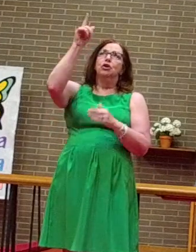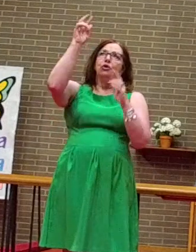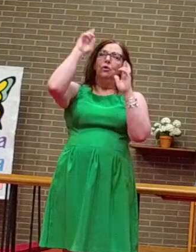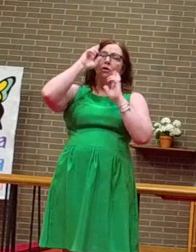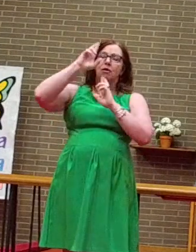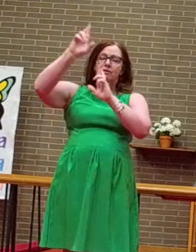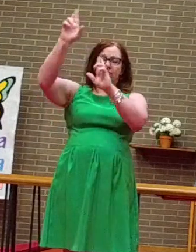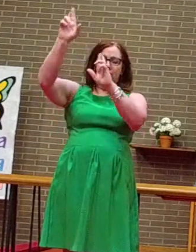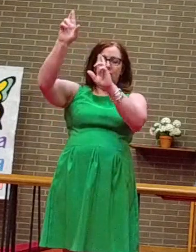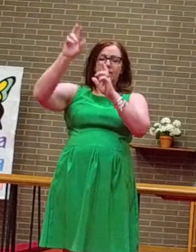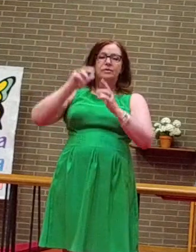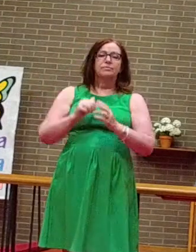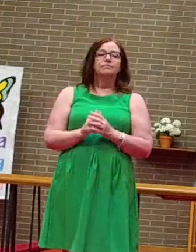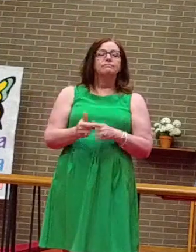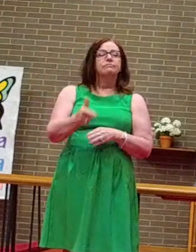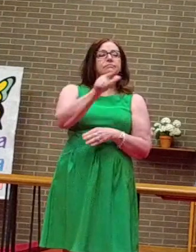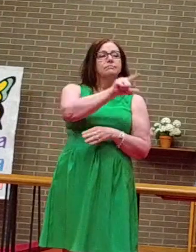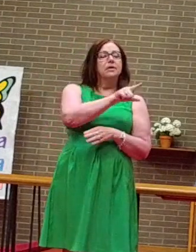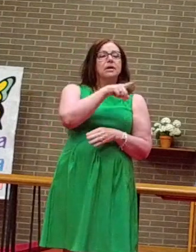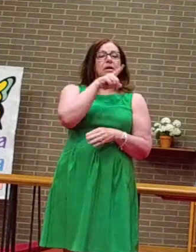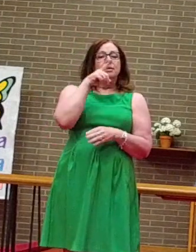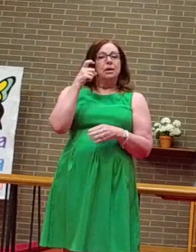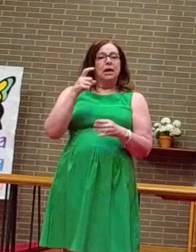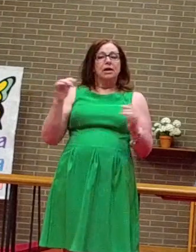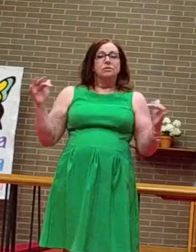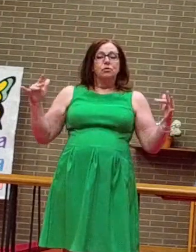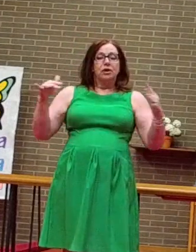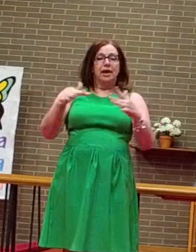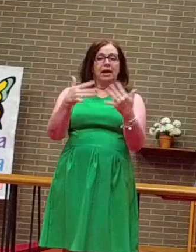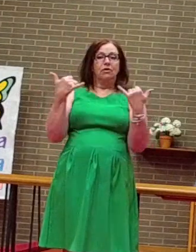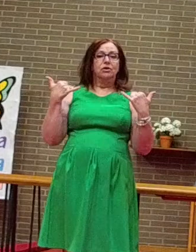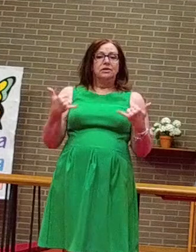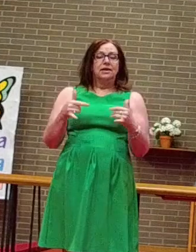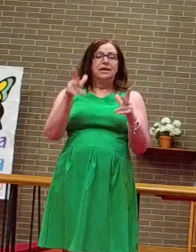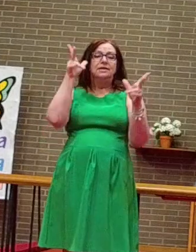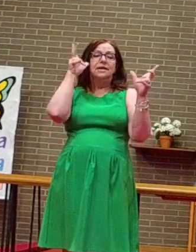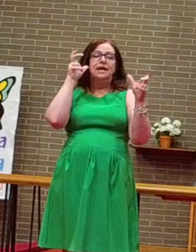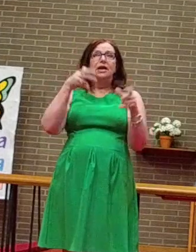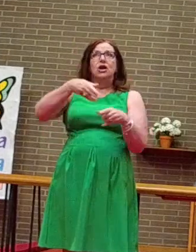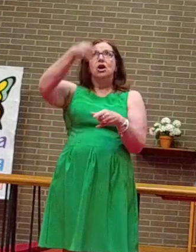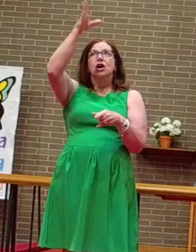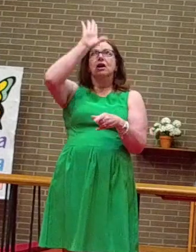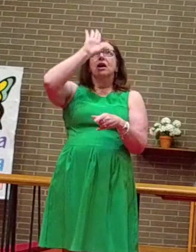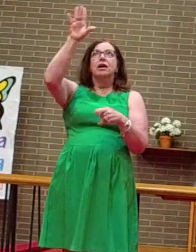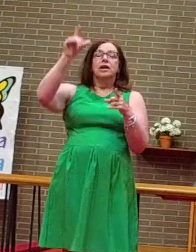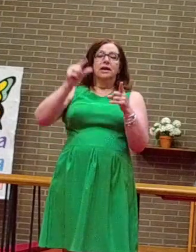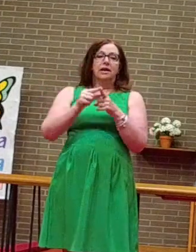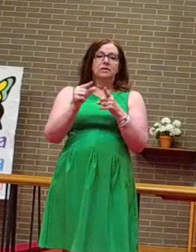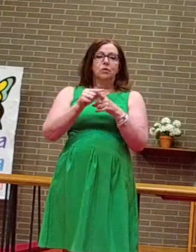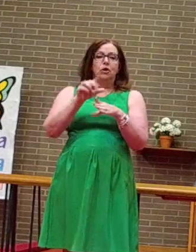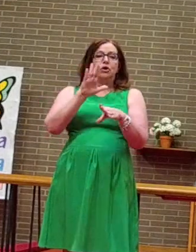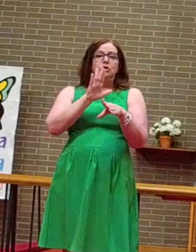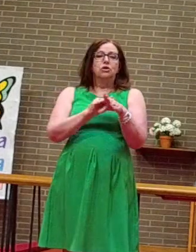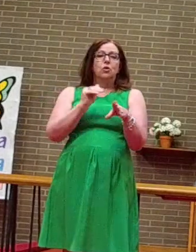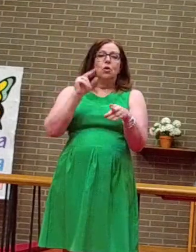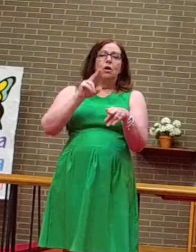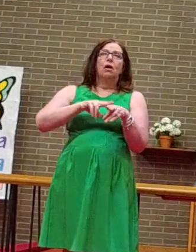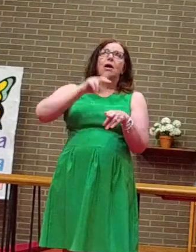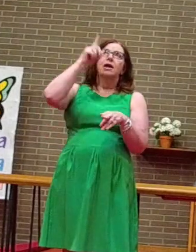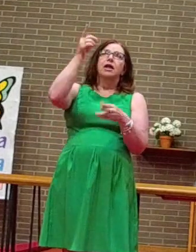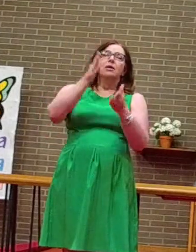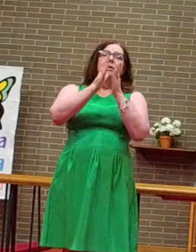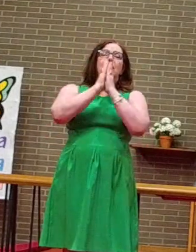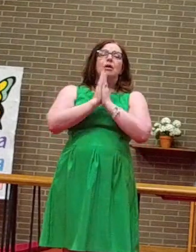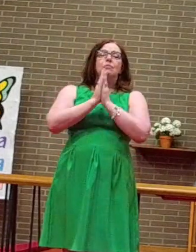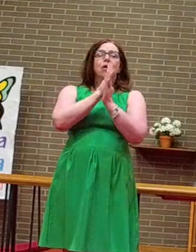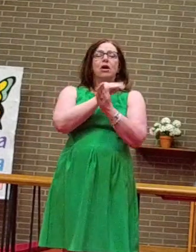feared. Since we are gathered to hear God's word, to call upon him in prayer and praise, and